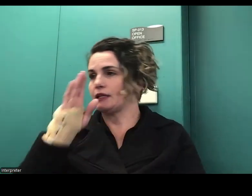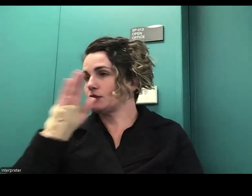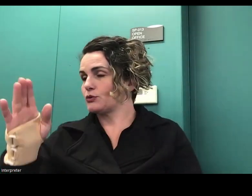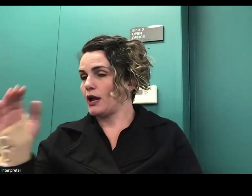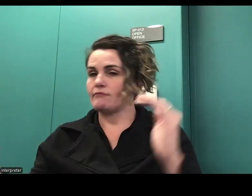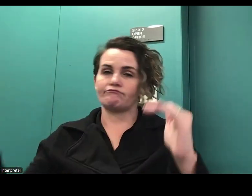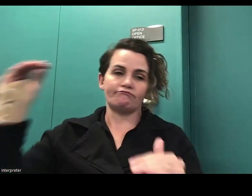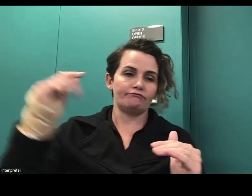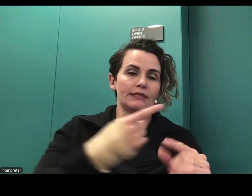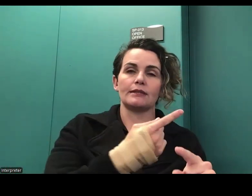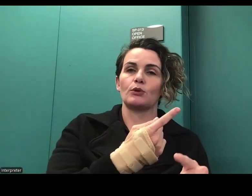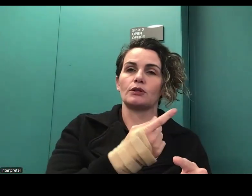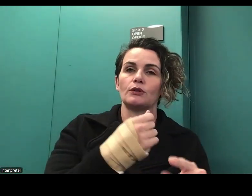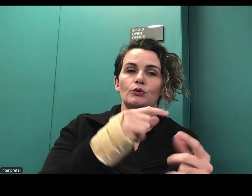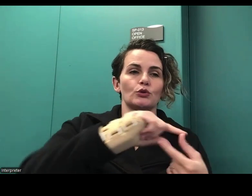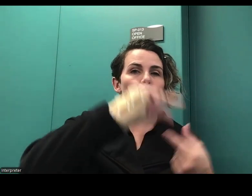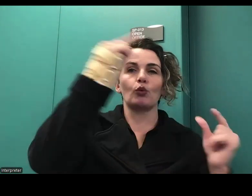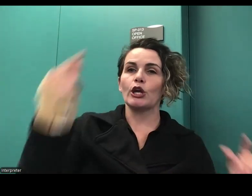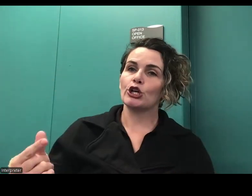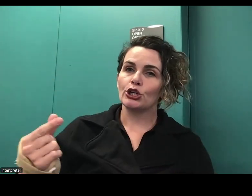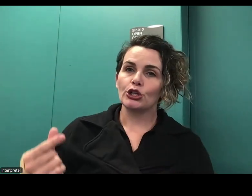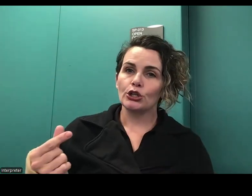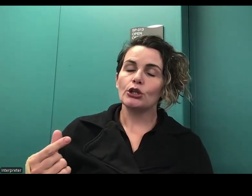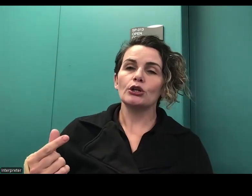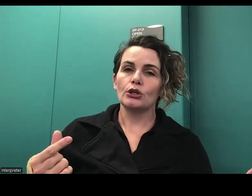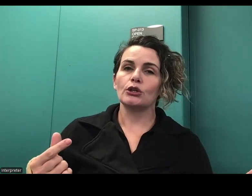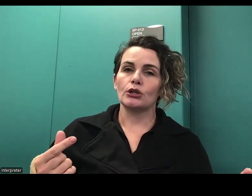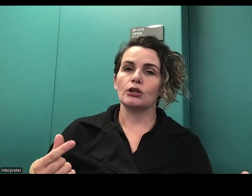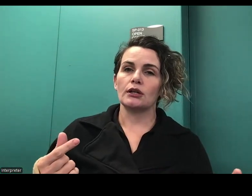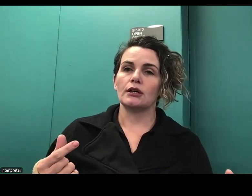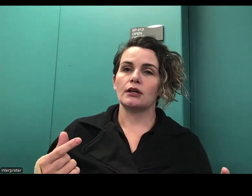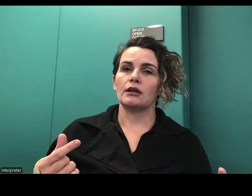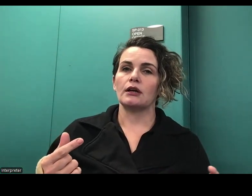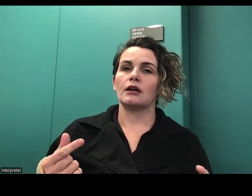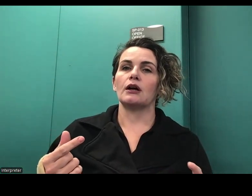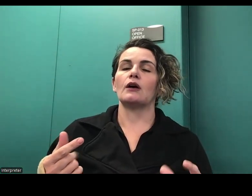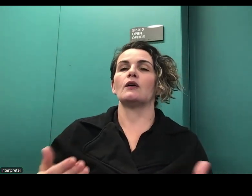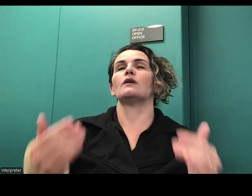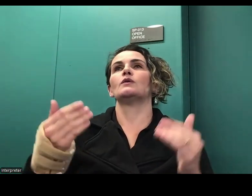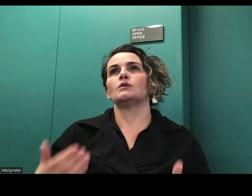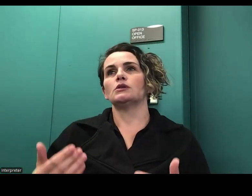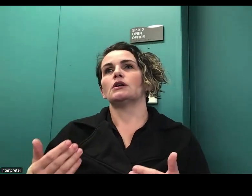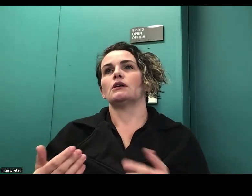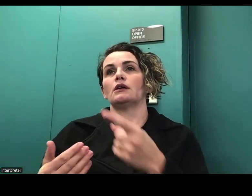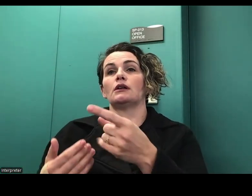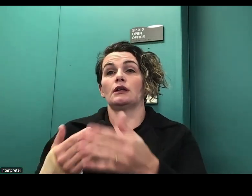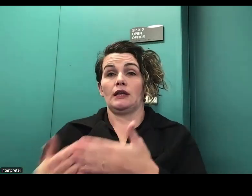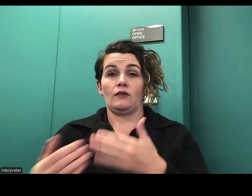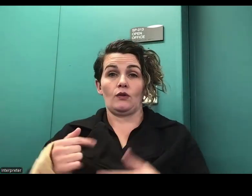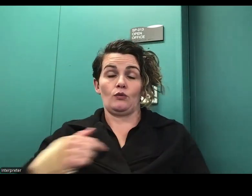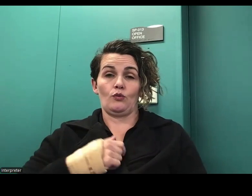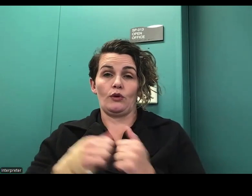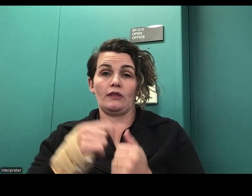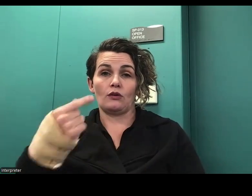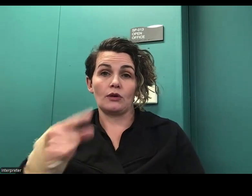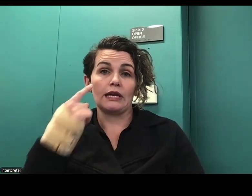a person who is queer. We can't, and I'm going to use that and so even though those of us with green